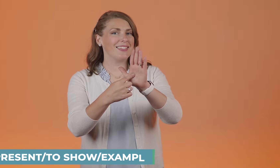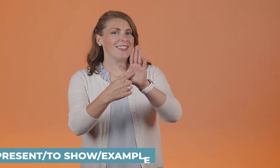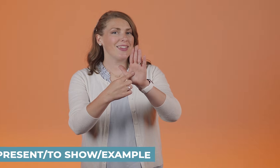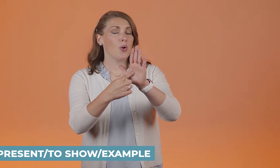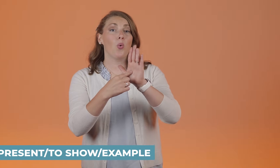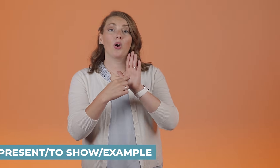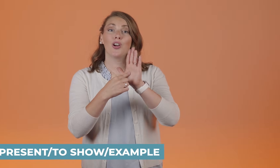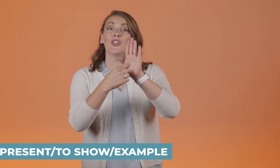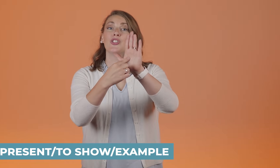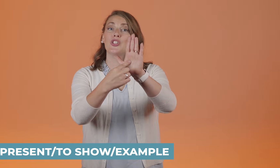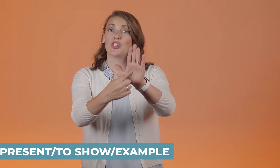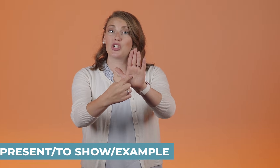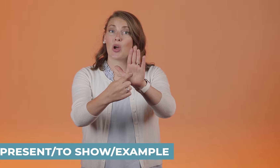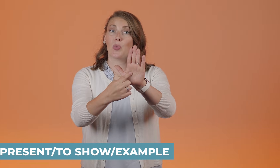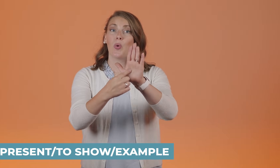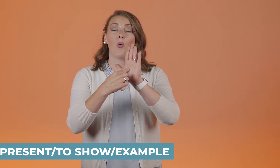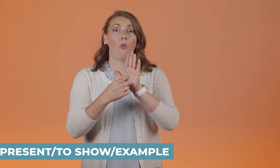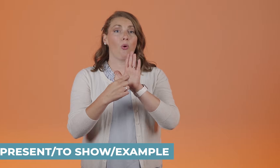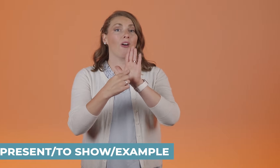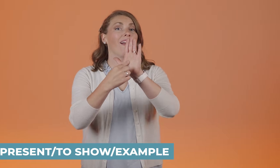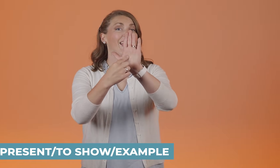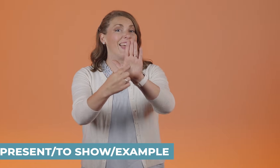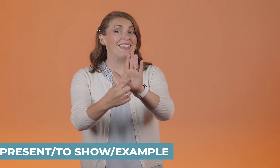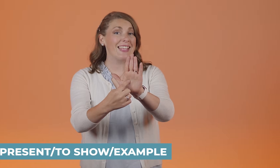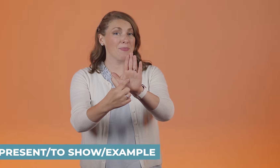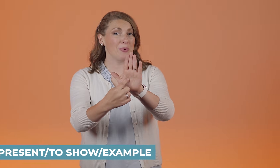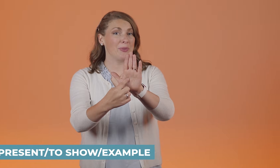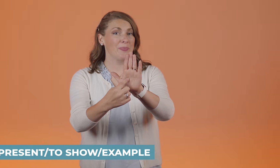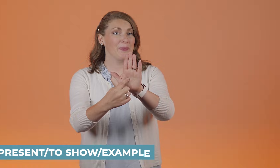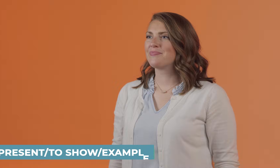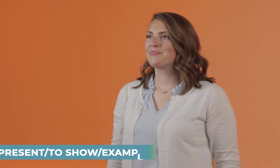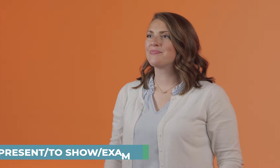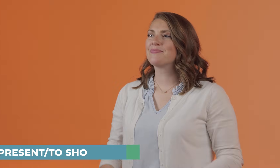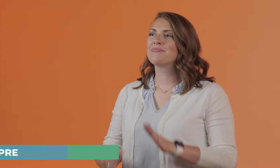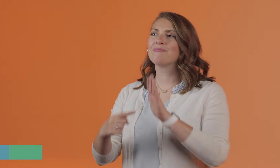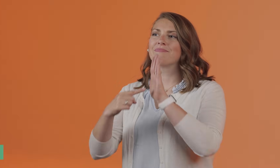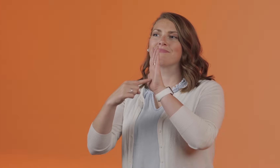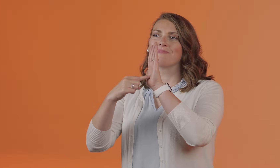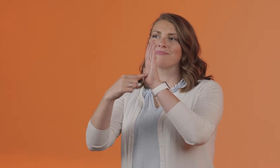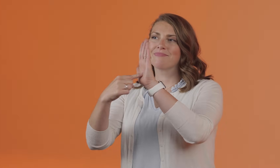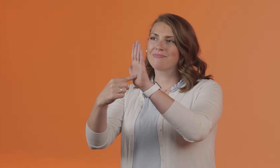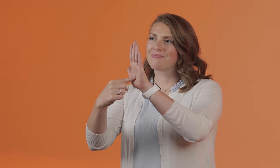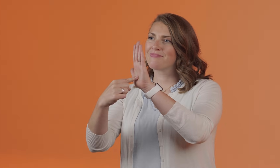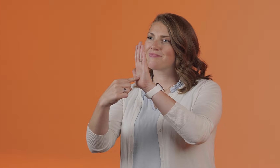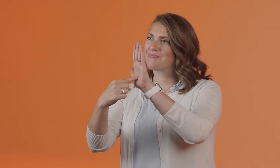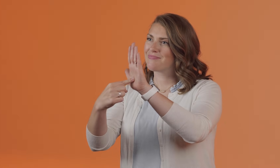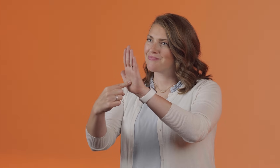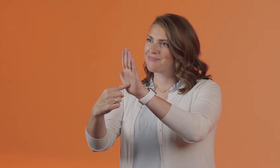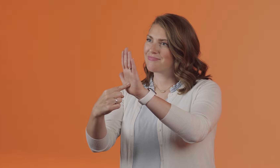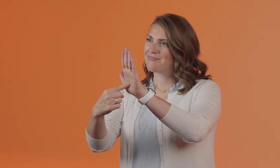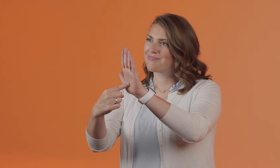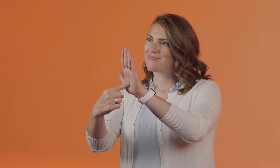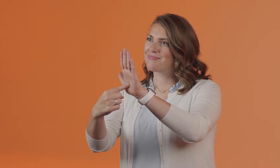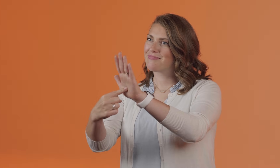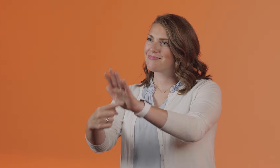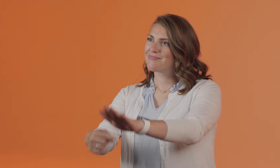Represent or to show or example. Your index finger is pointing to an